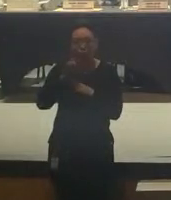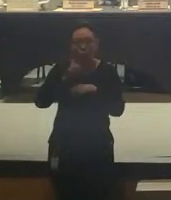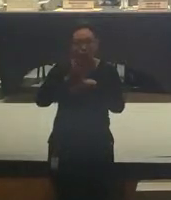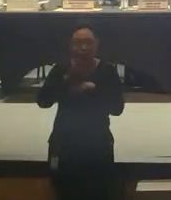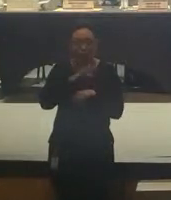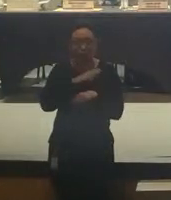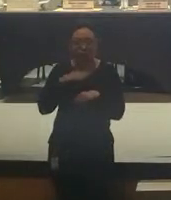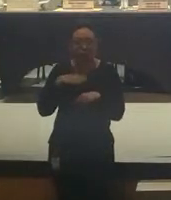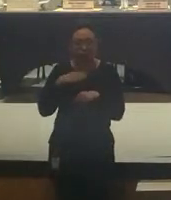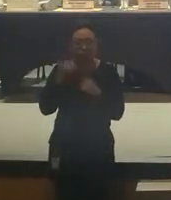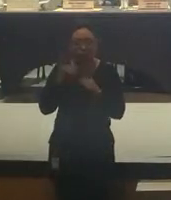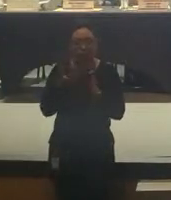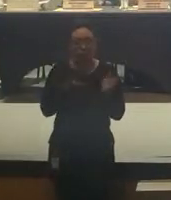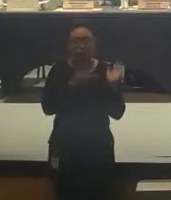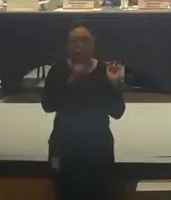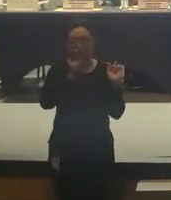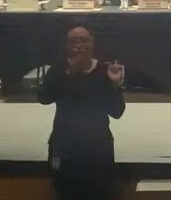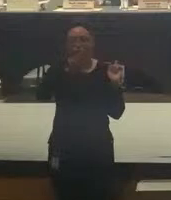And Ms. Tracy.